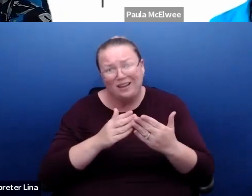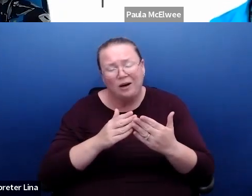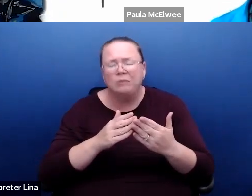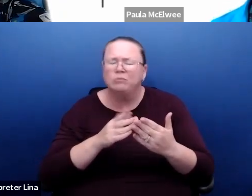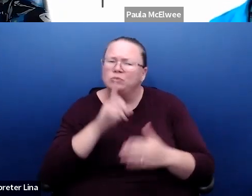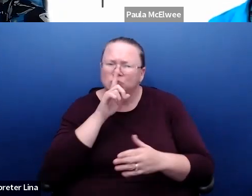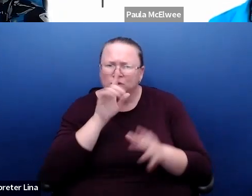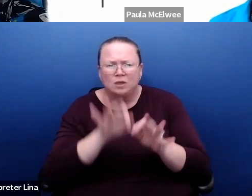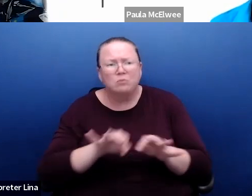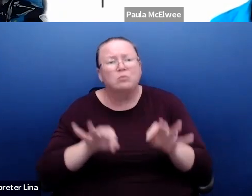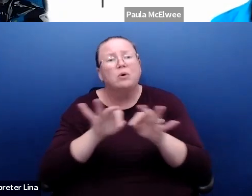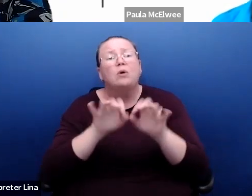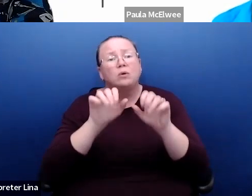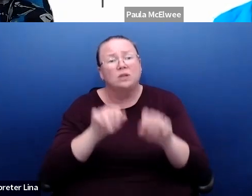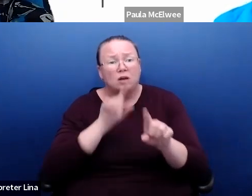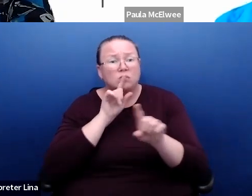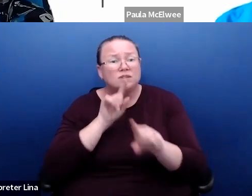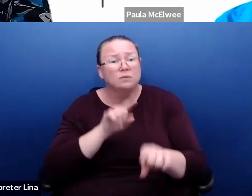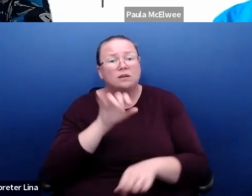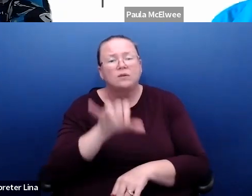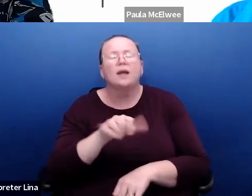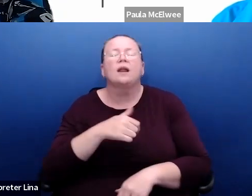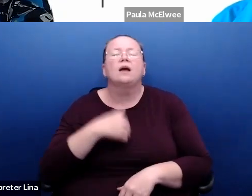is important to be able to respond to that.